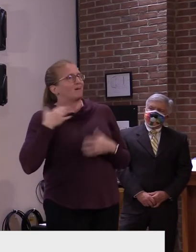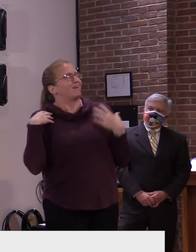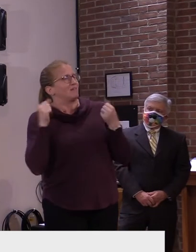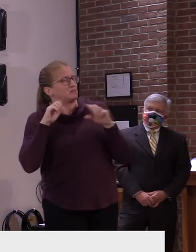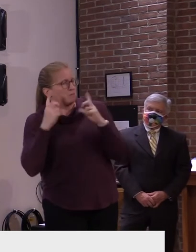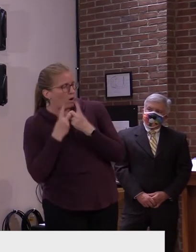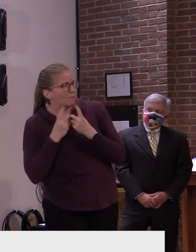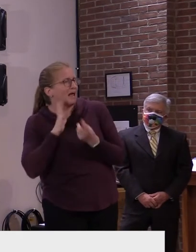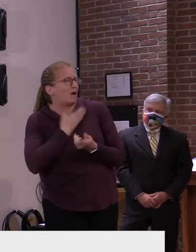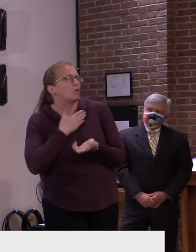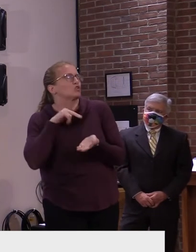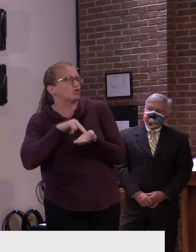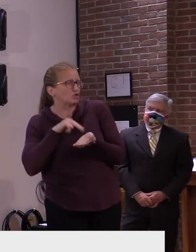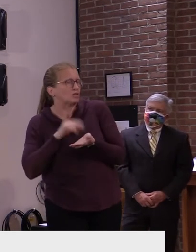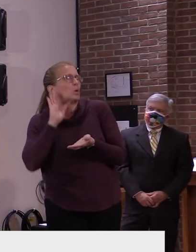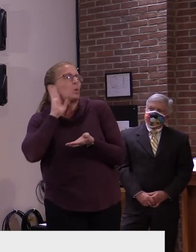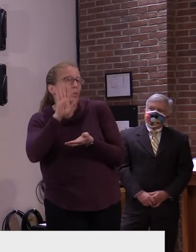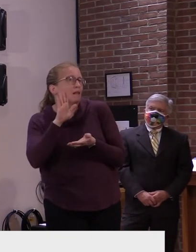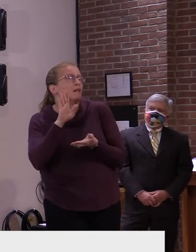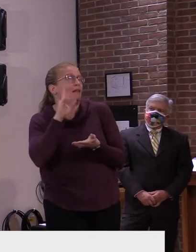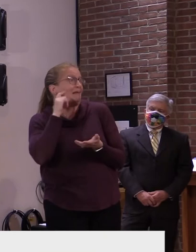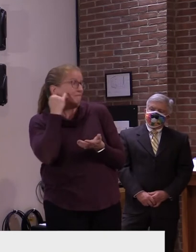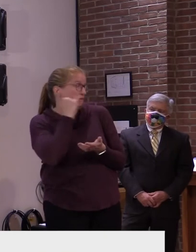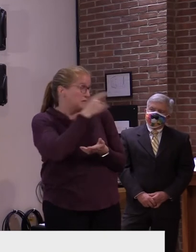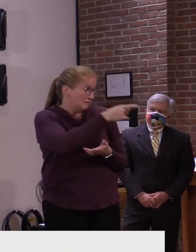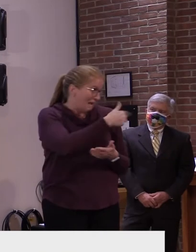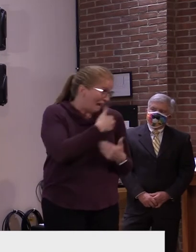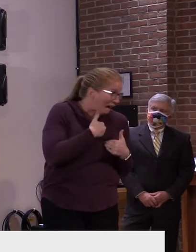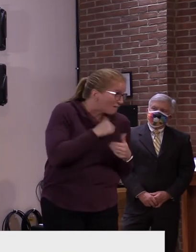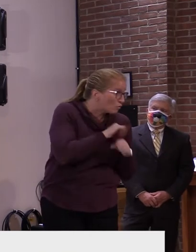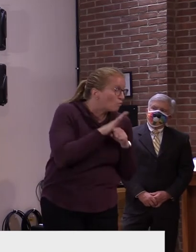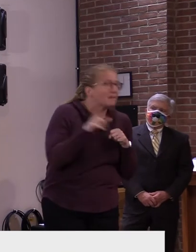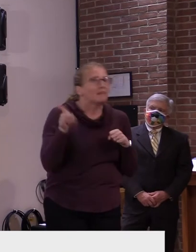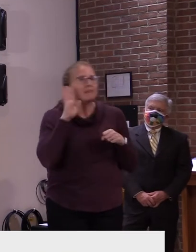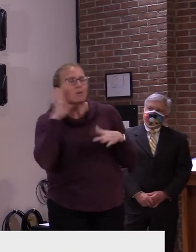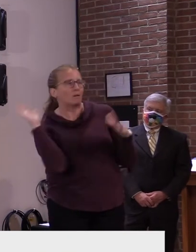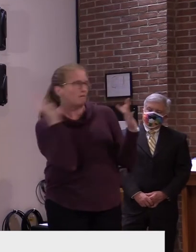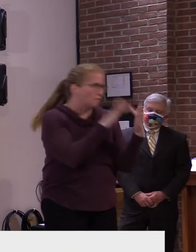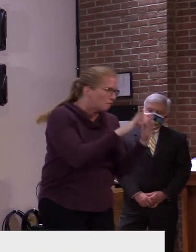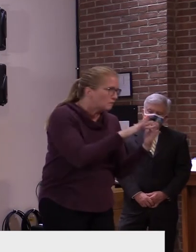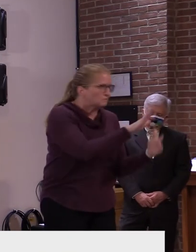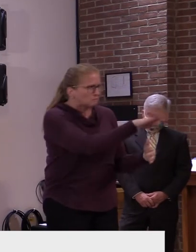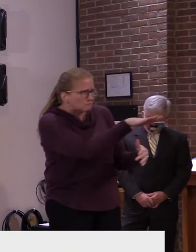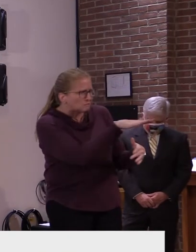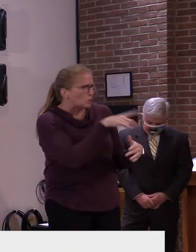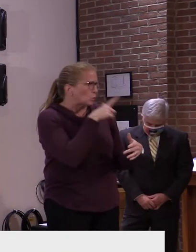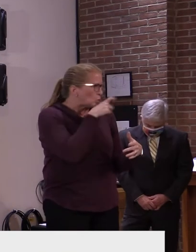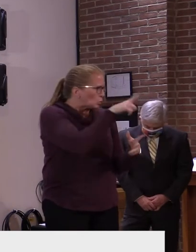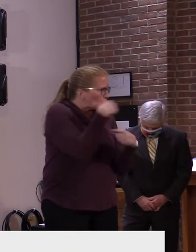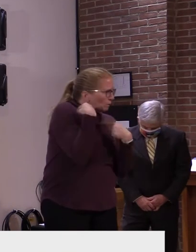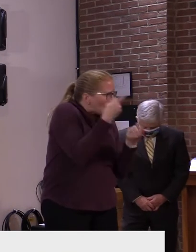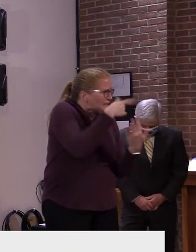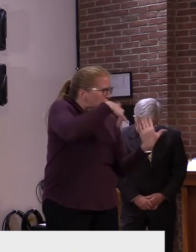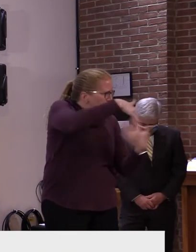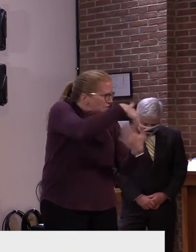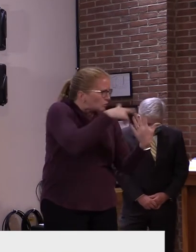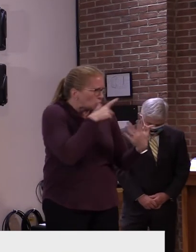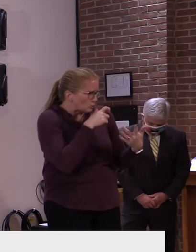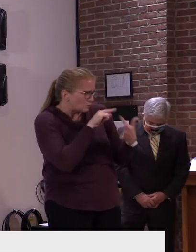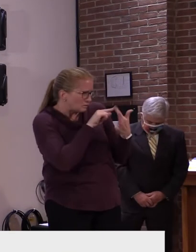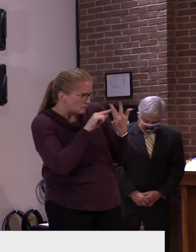always contact any person who tests positive to provide public health guidance and to conduct contact